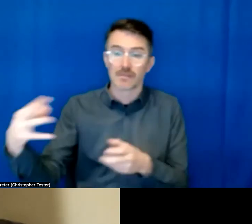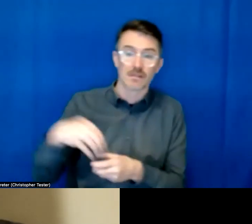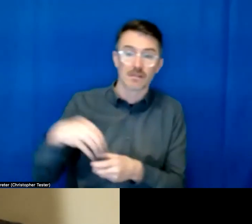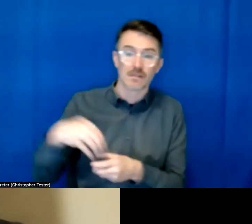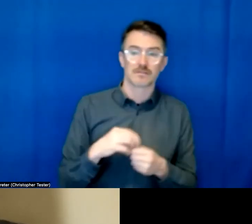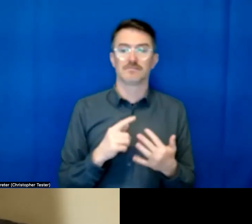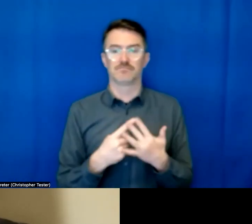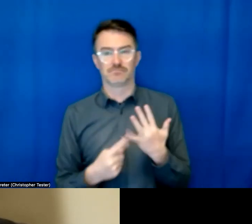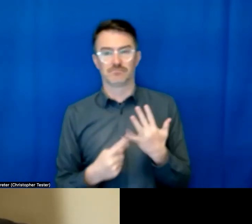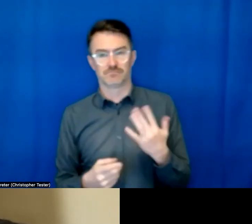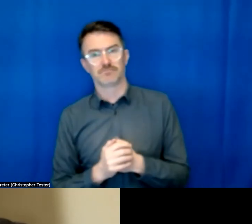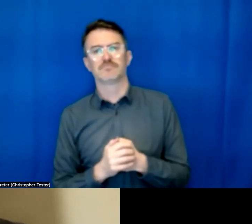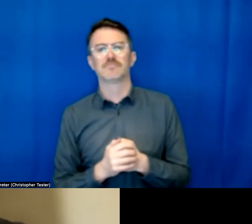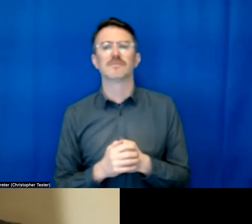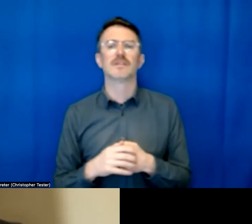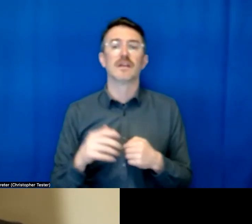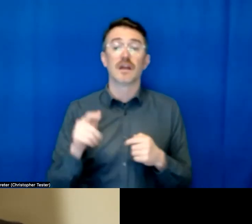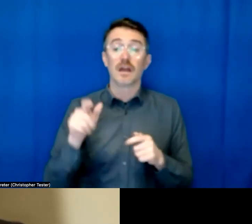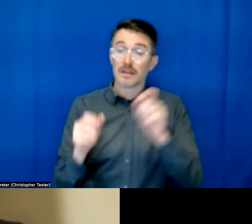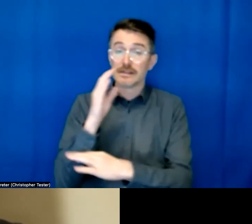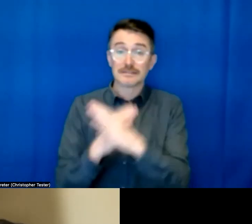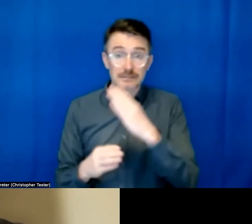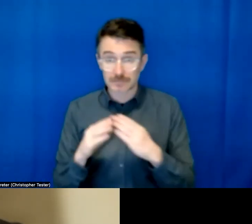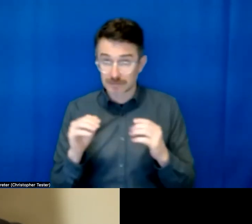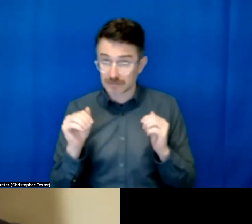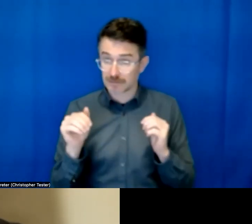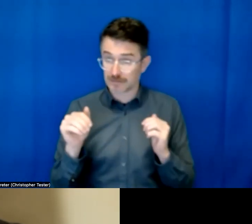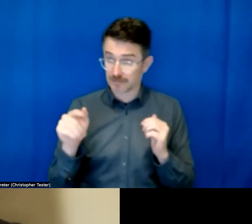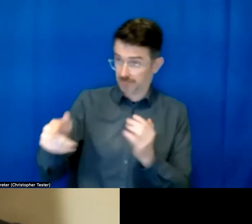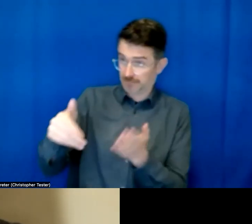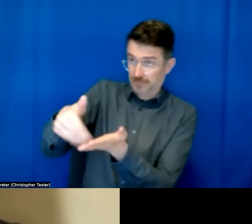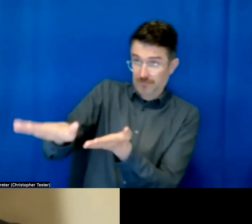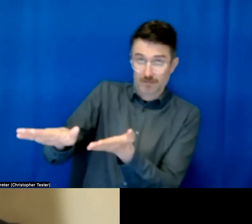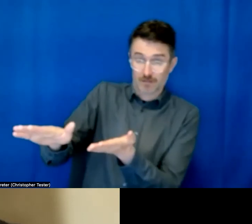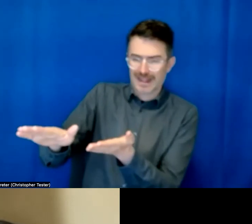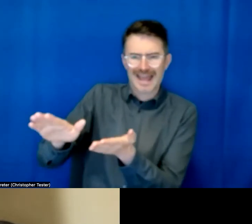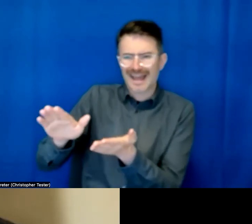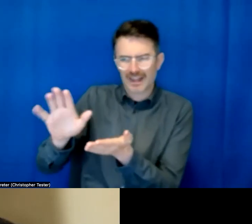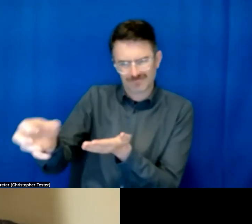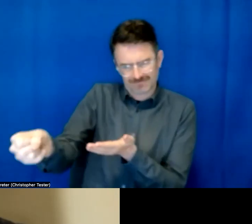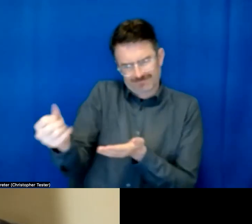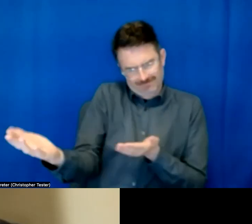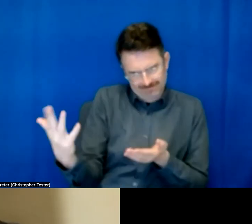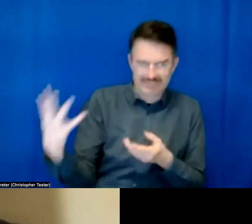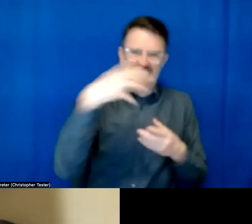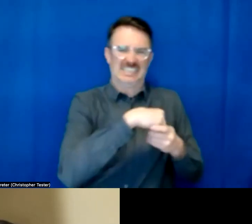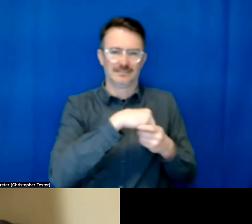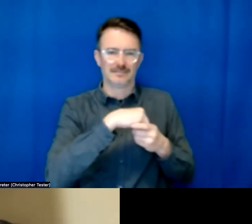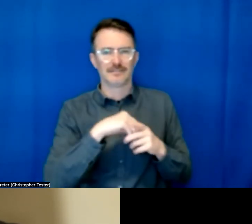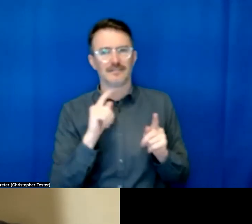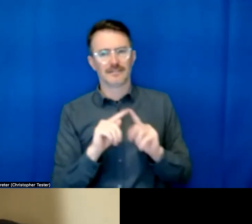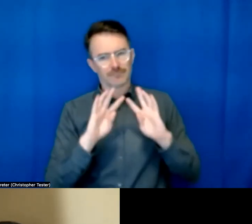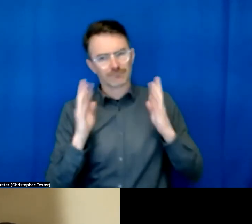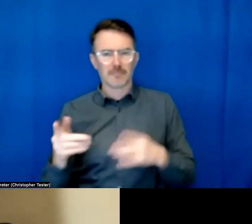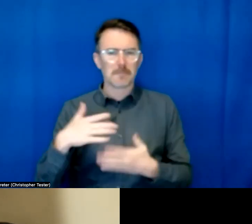who are from the marginalized groups to be champion, to frame their narratives, and to have a debate around